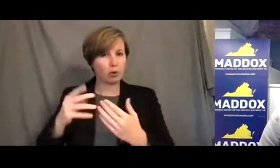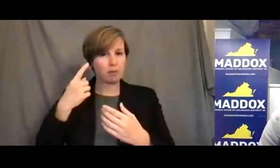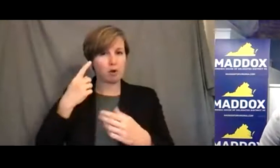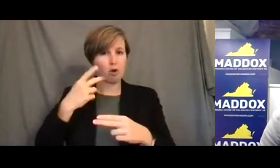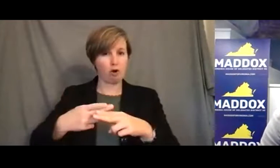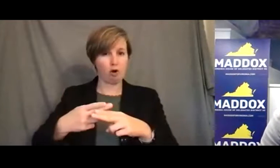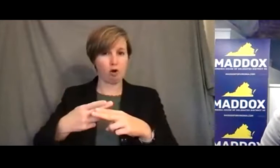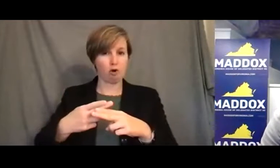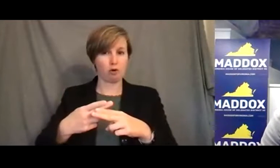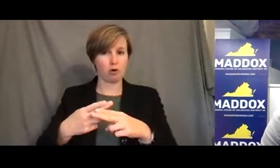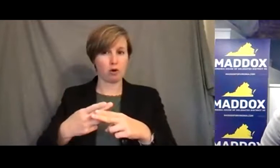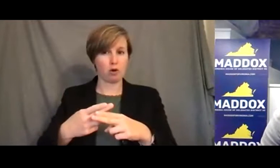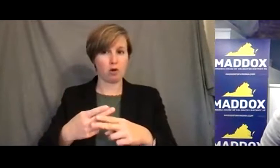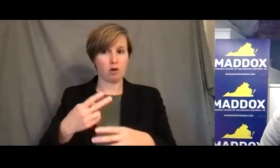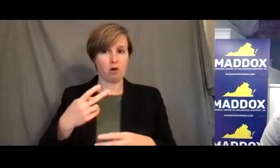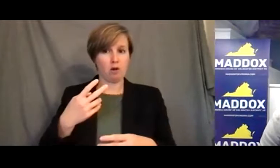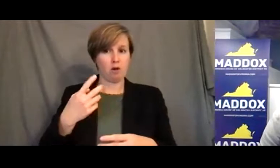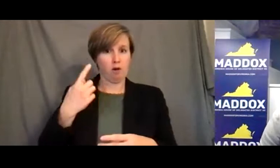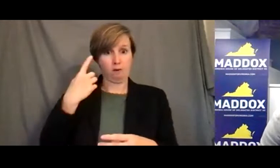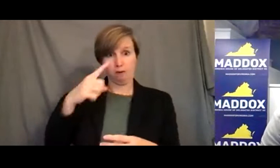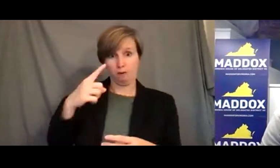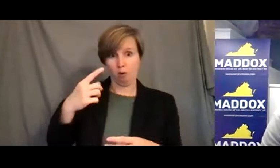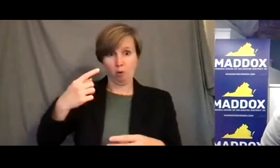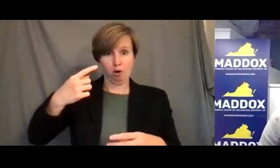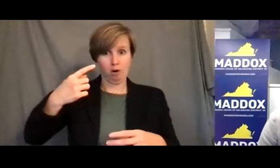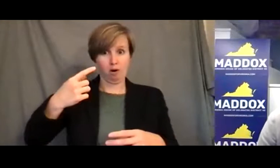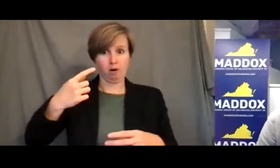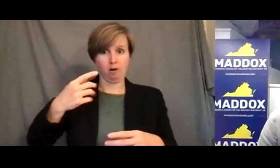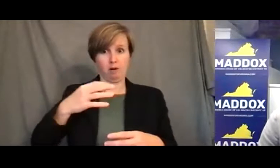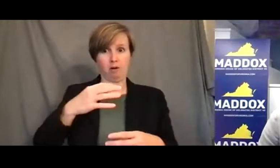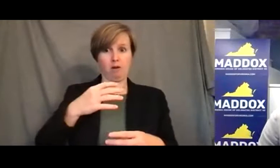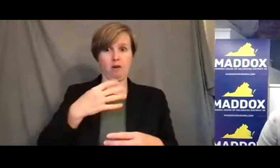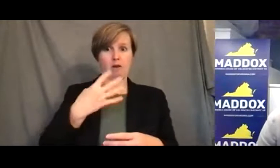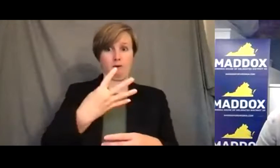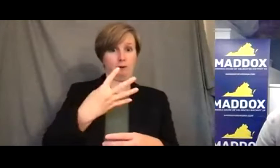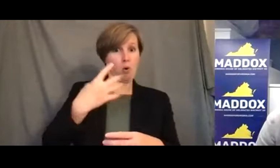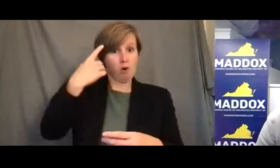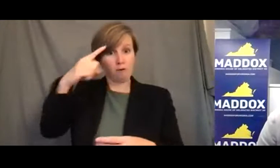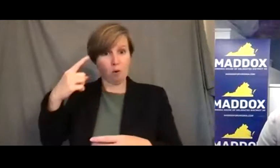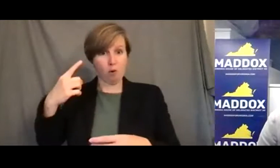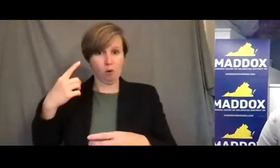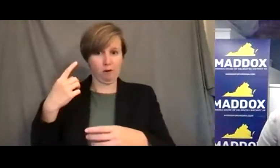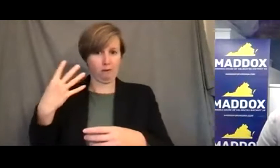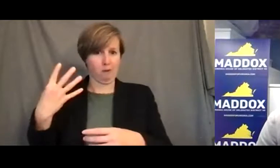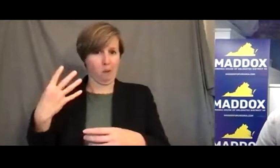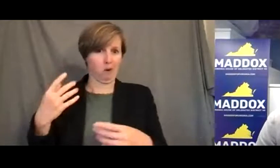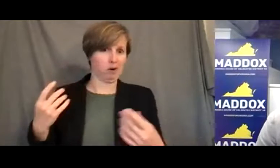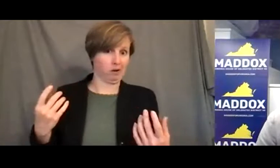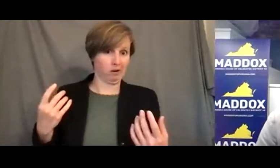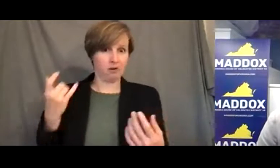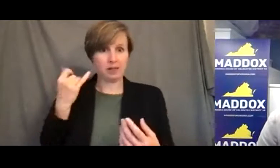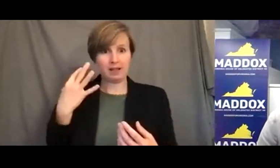4. The idea behind this is that if a student will sign up to do 4 years